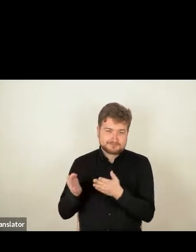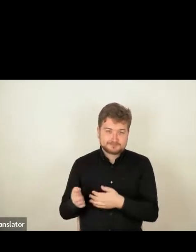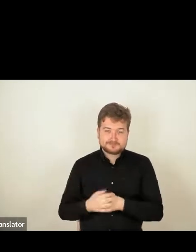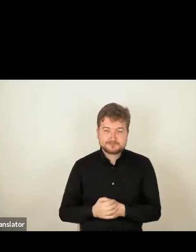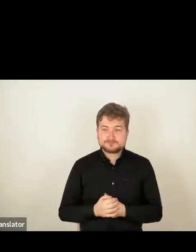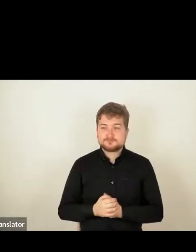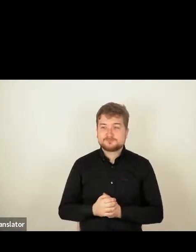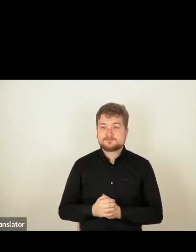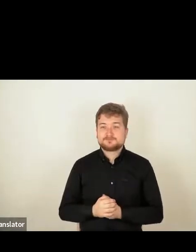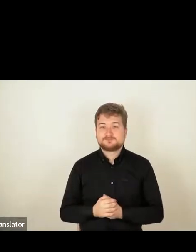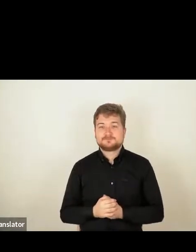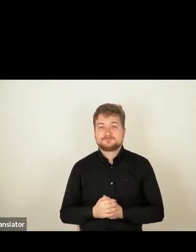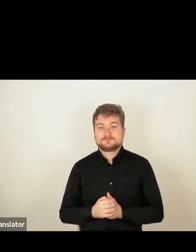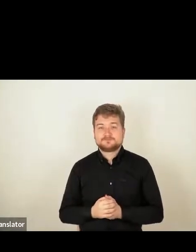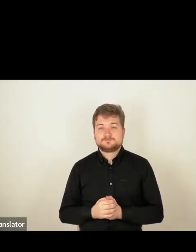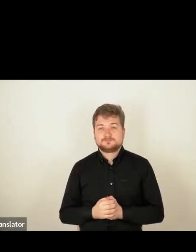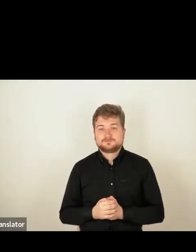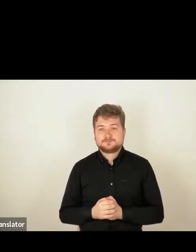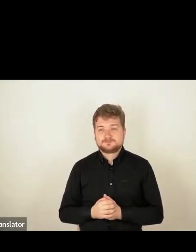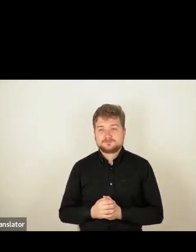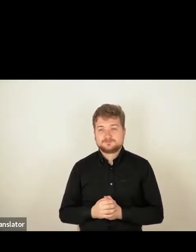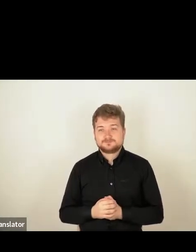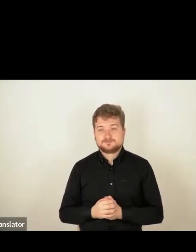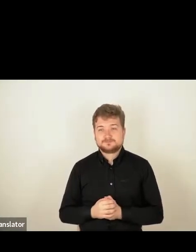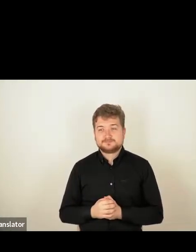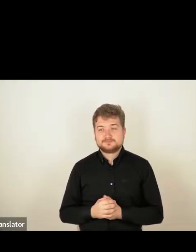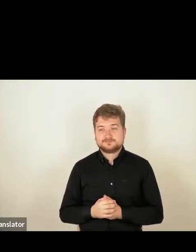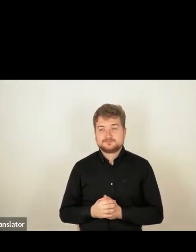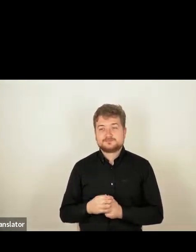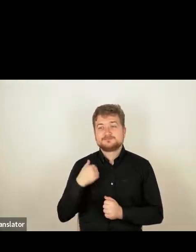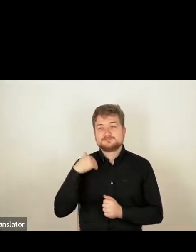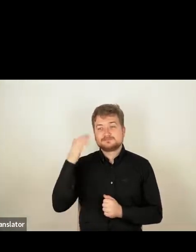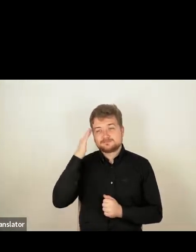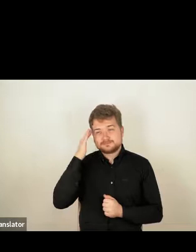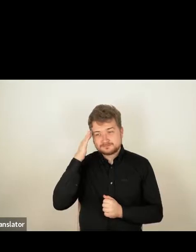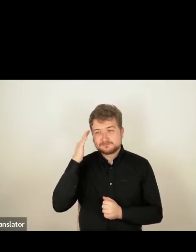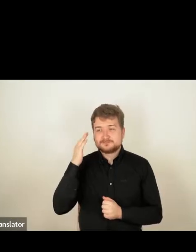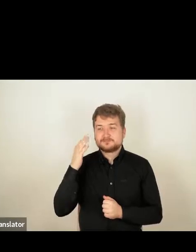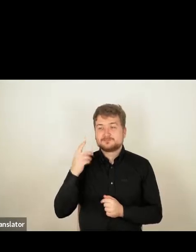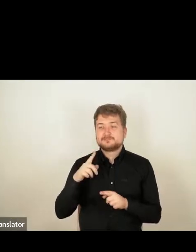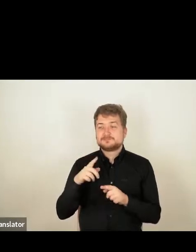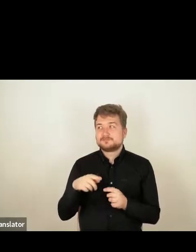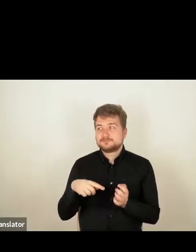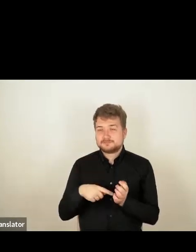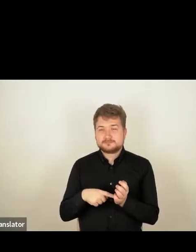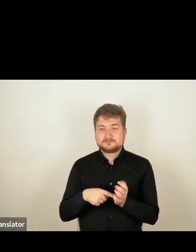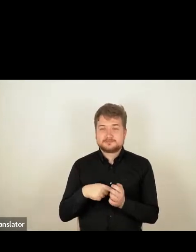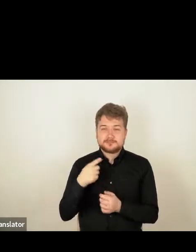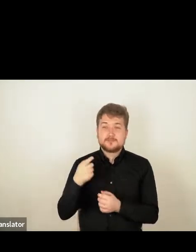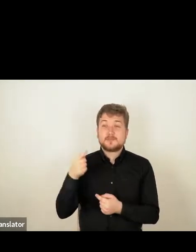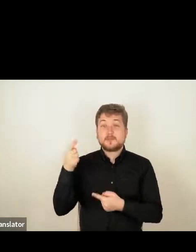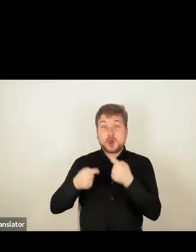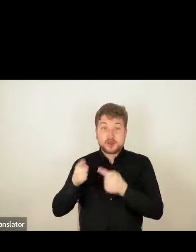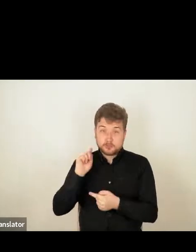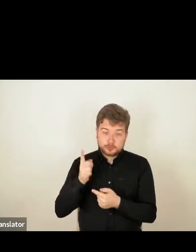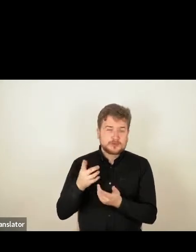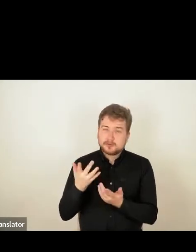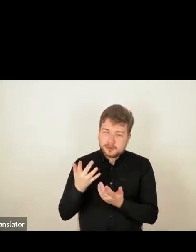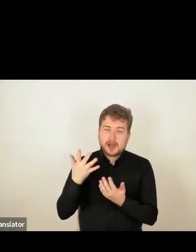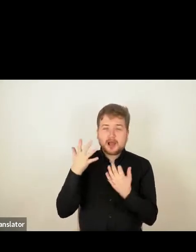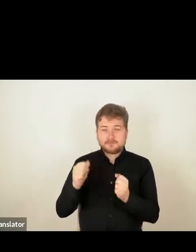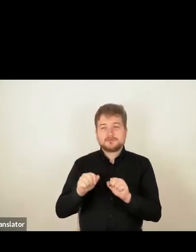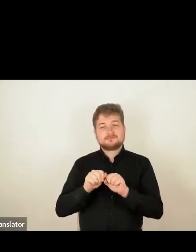I guess sometimes the detrimental, yes, they're competitive, but also the detrimental kind of work of political